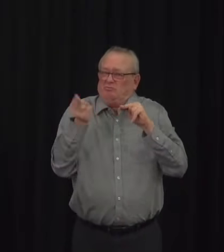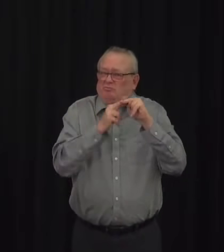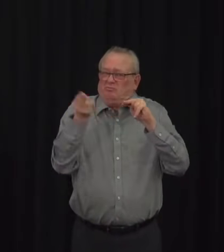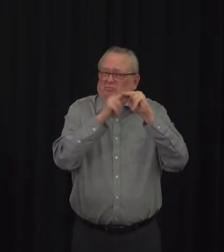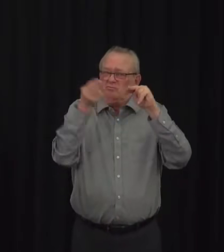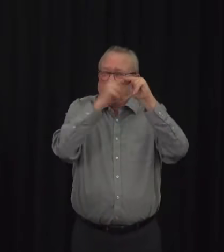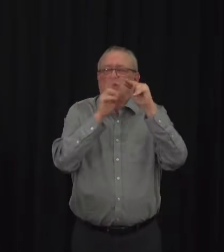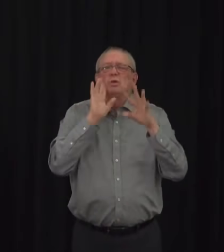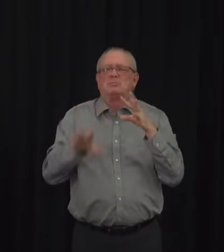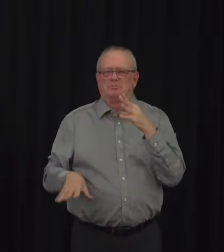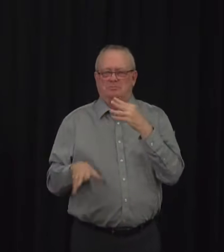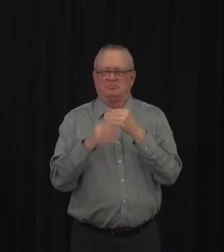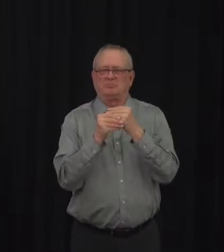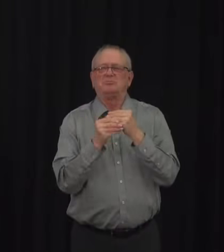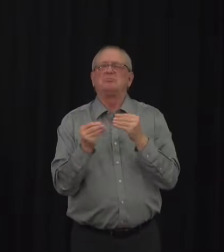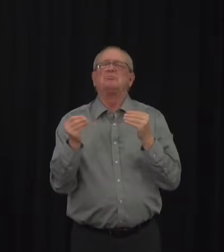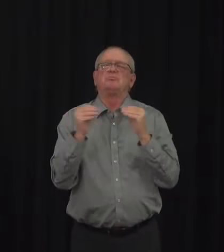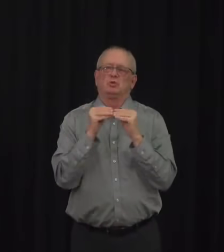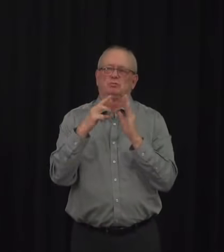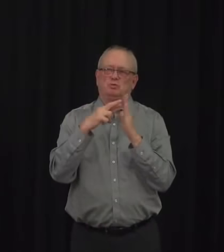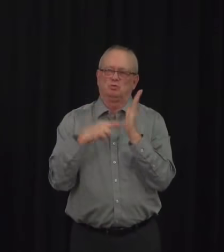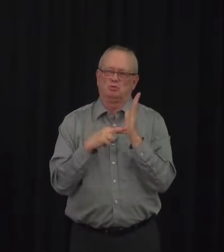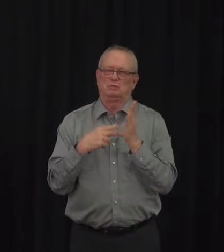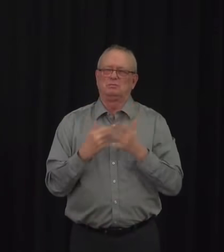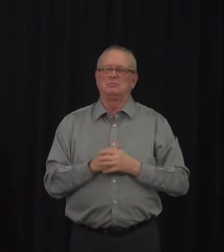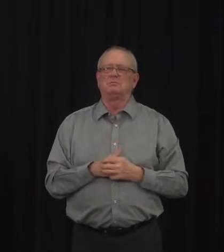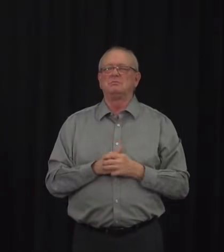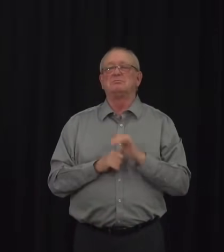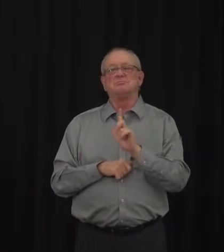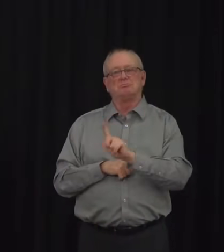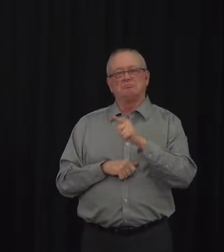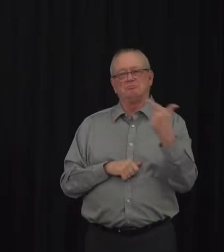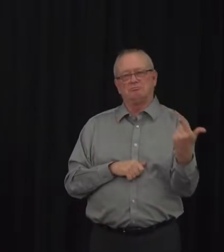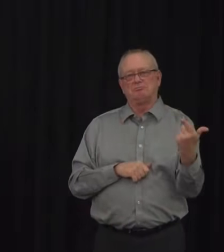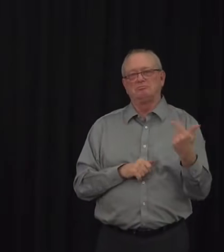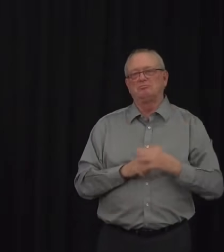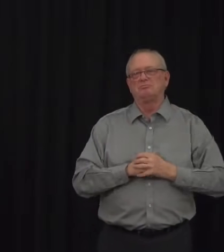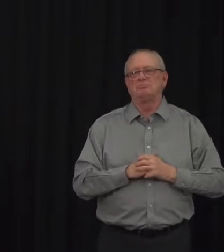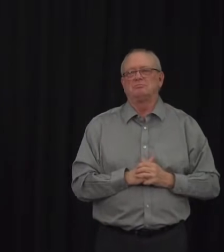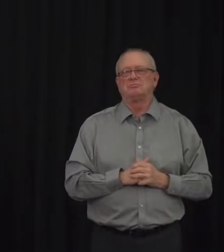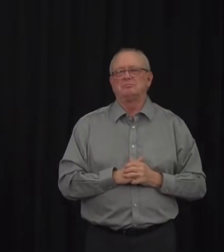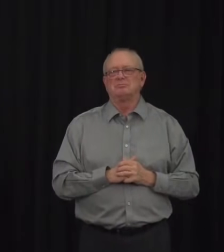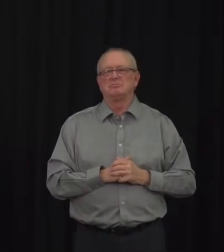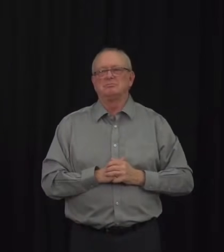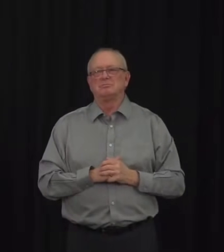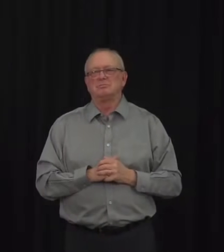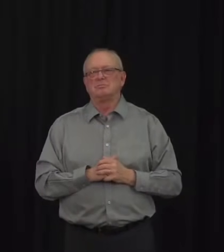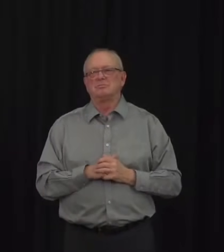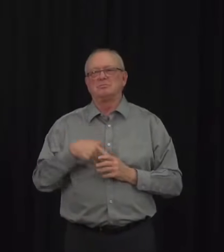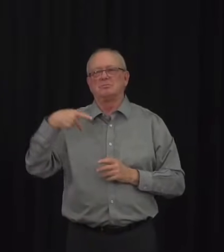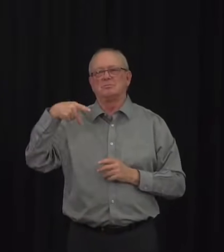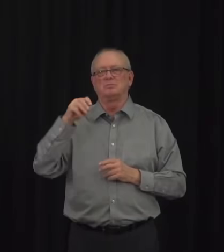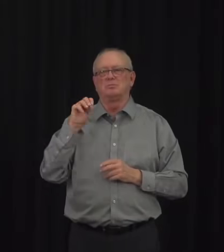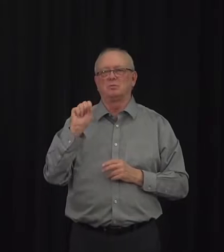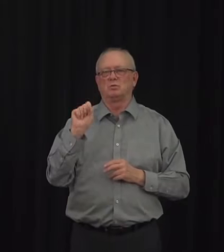put through the next question? Yes, the next question is from Jason Herring, Post Media.